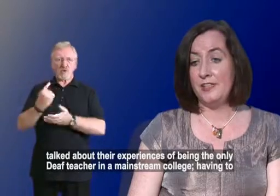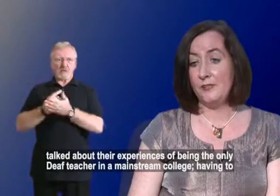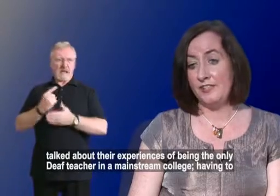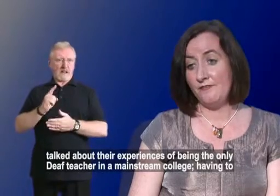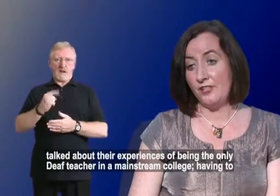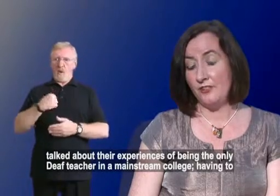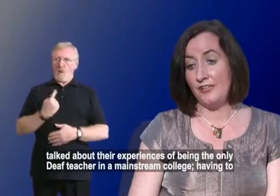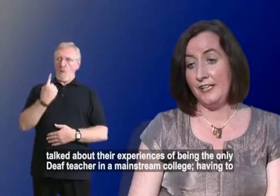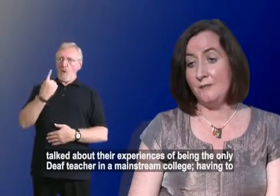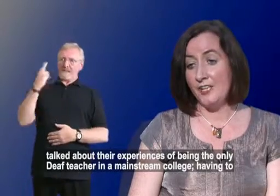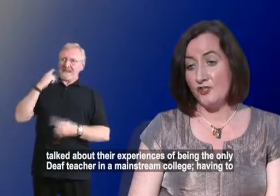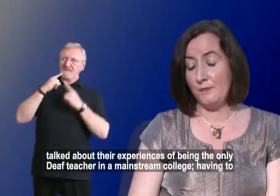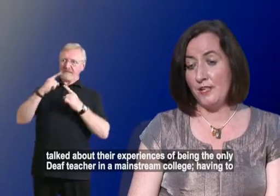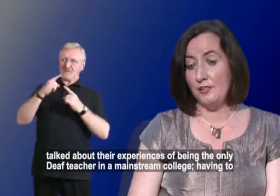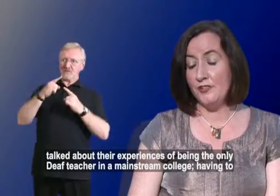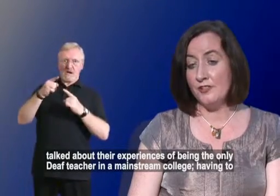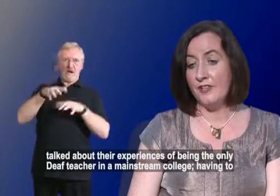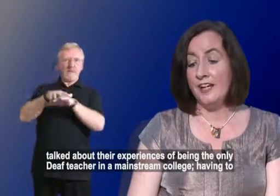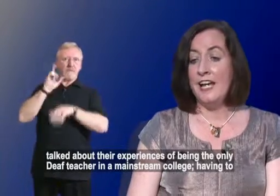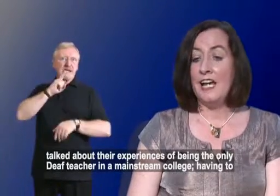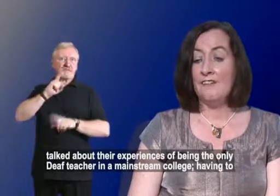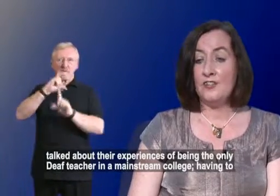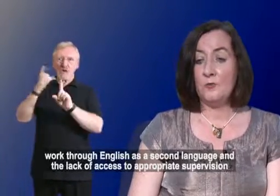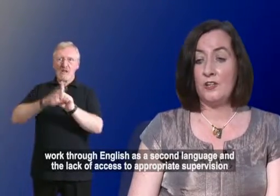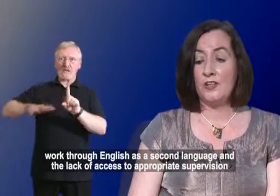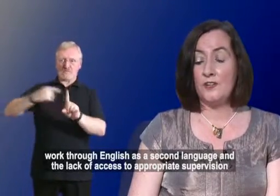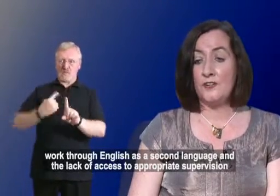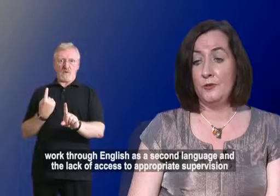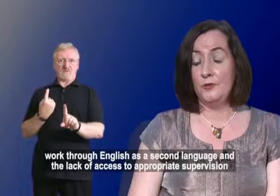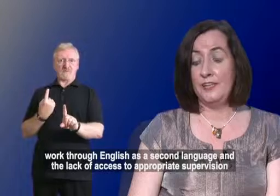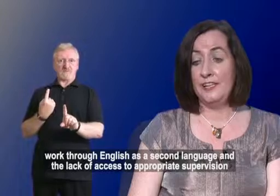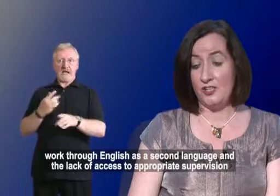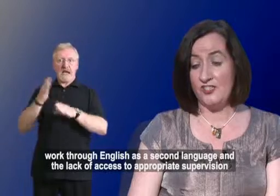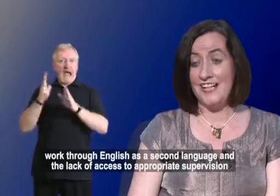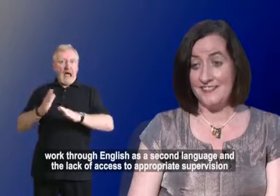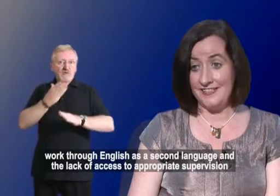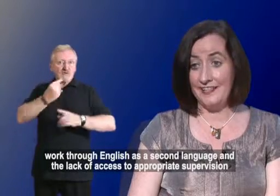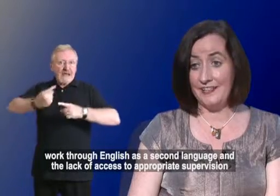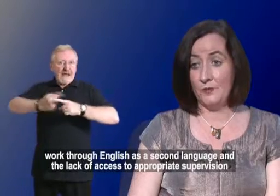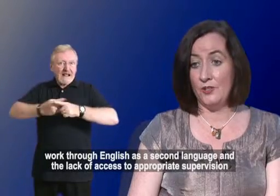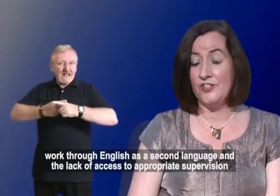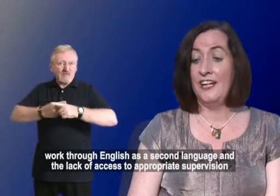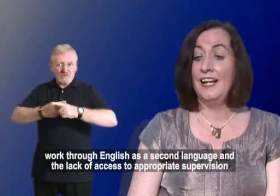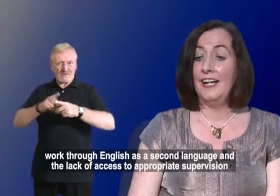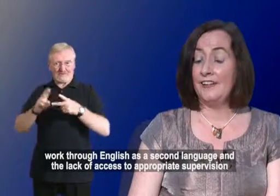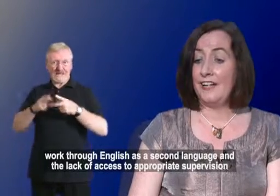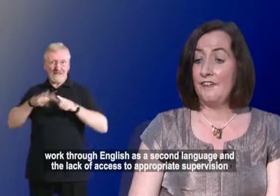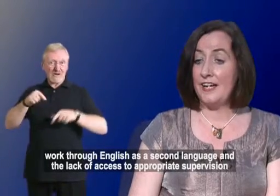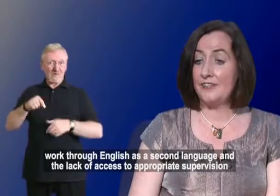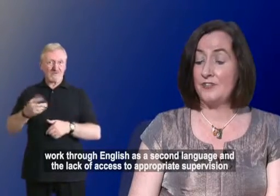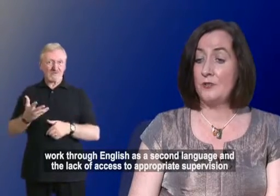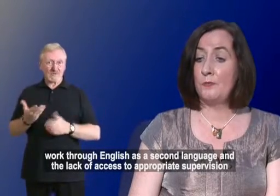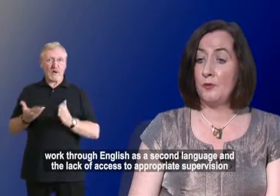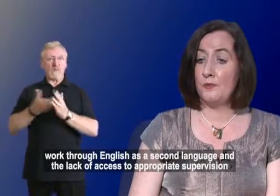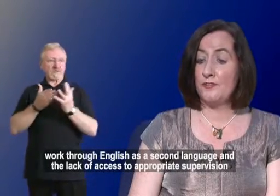experiences of being the only deaf teacher in a mainstream college, having to work through English as a second language, and the lack